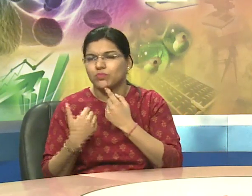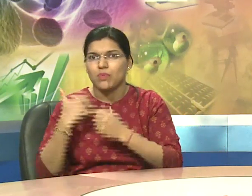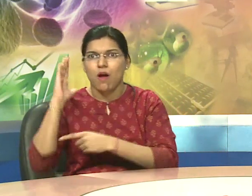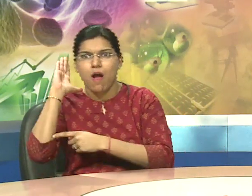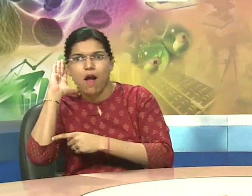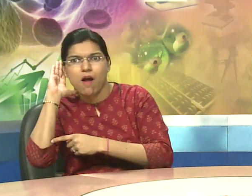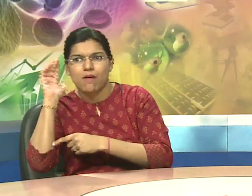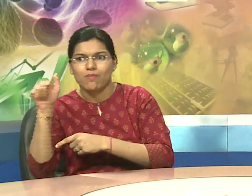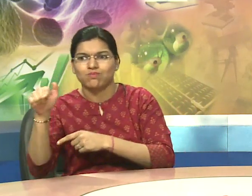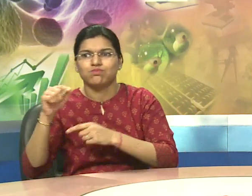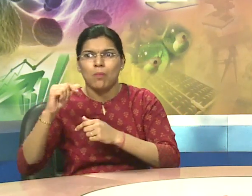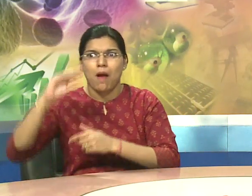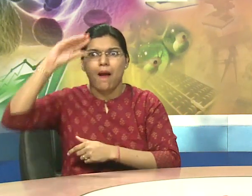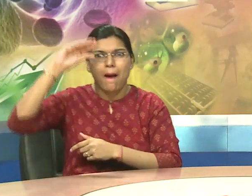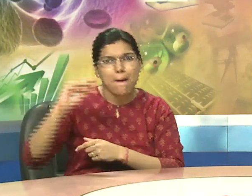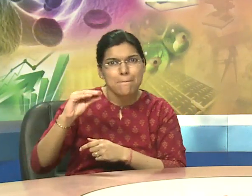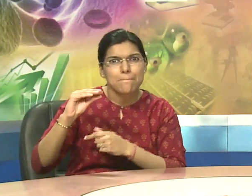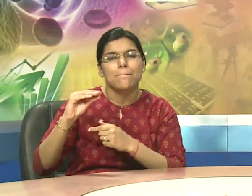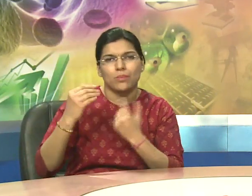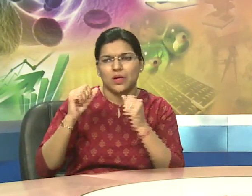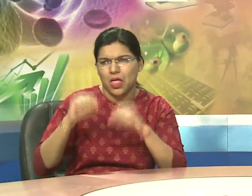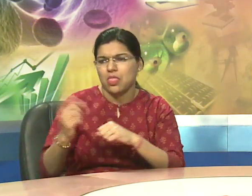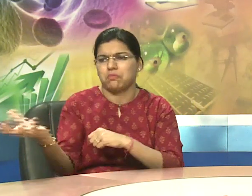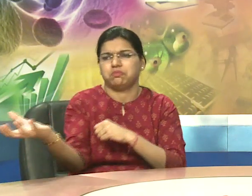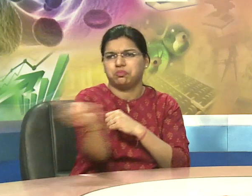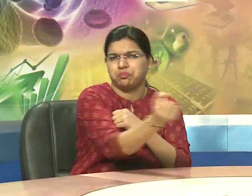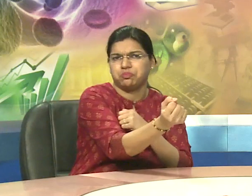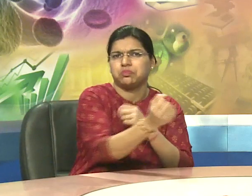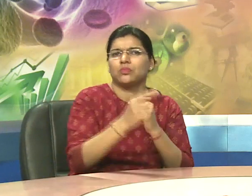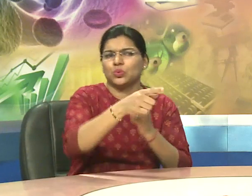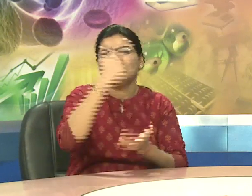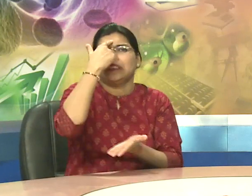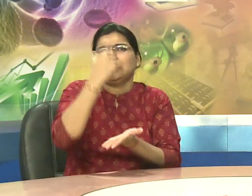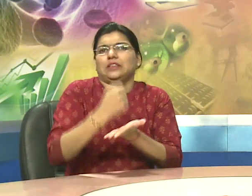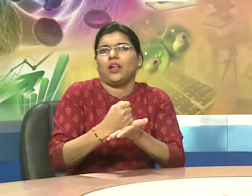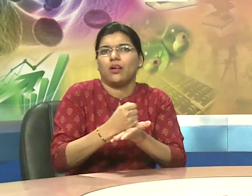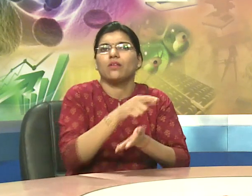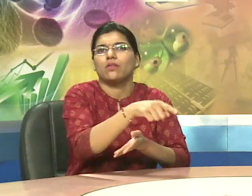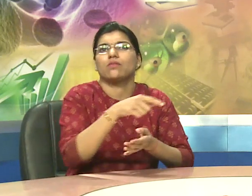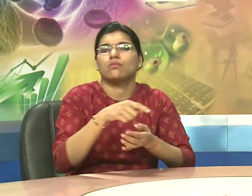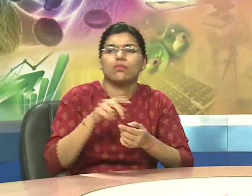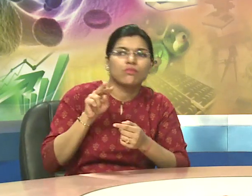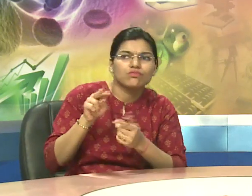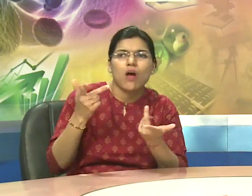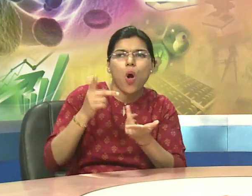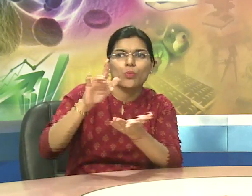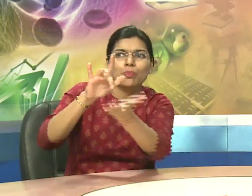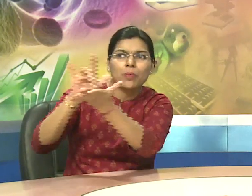make things and see. I'm a customer, I want things, I'll go to the place which has